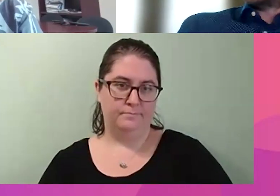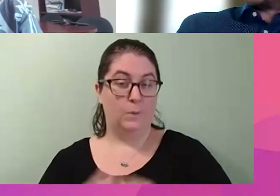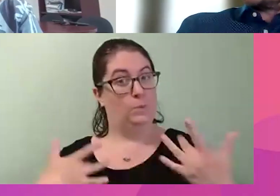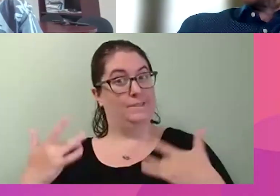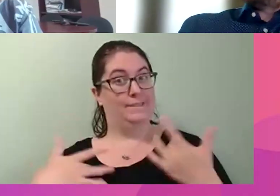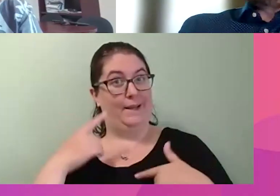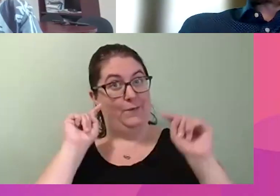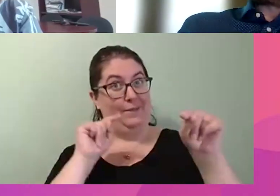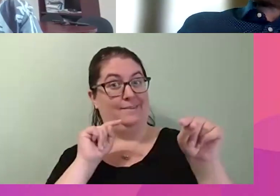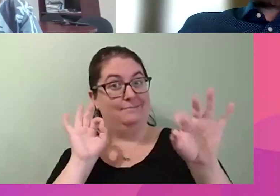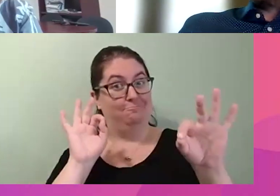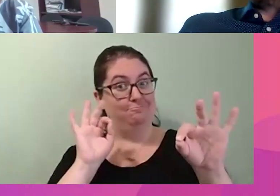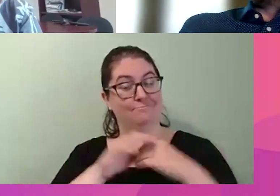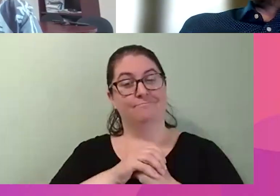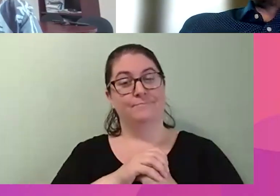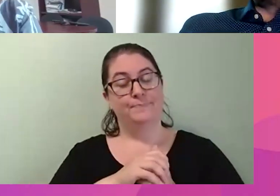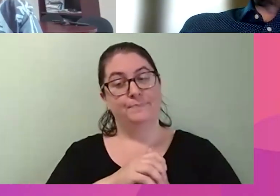about this, and